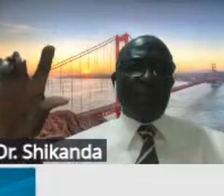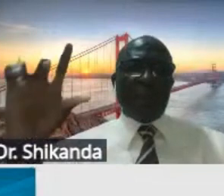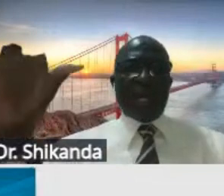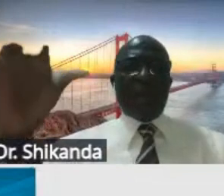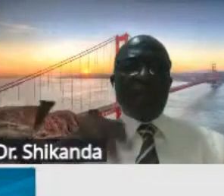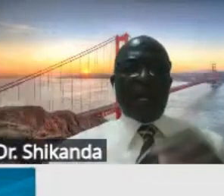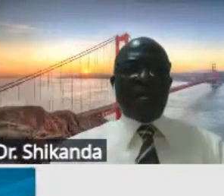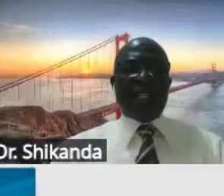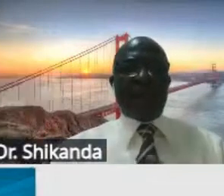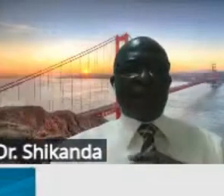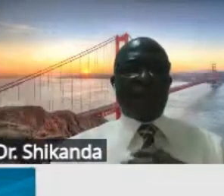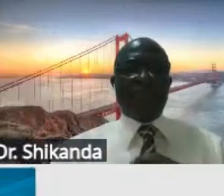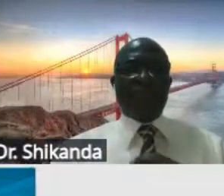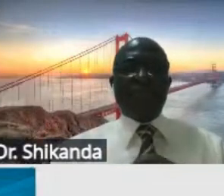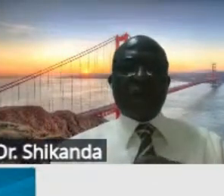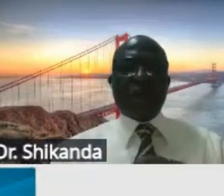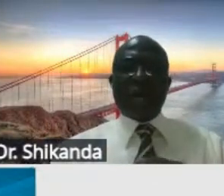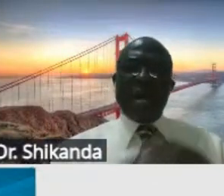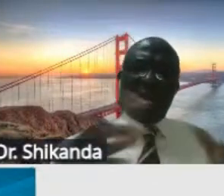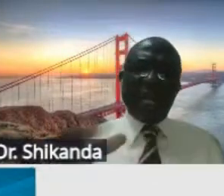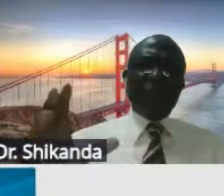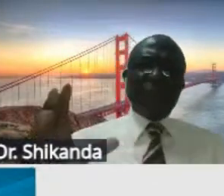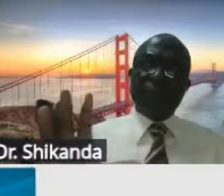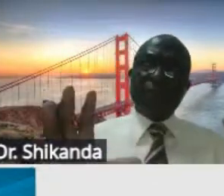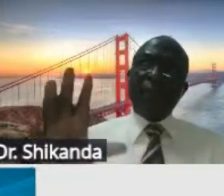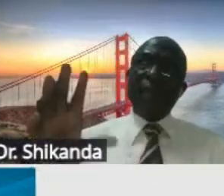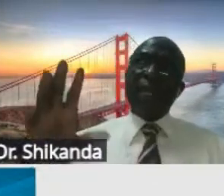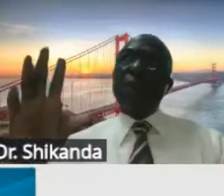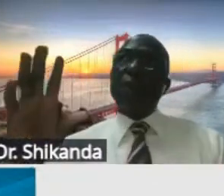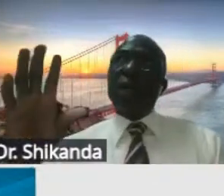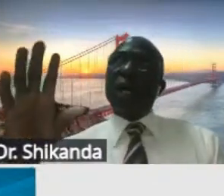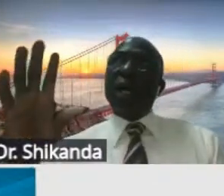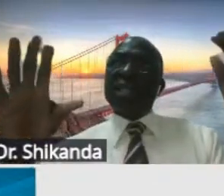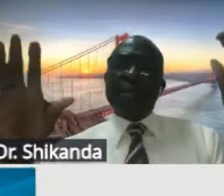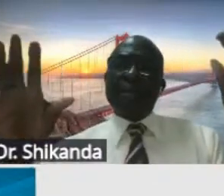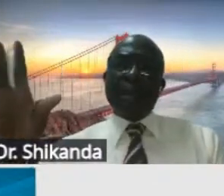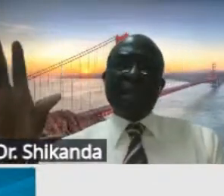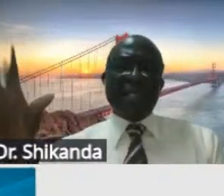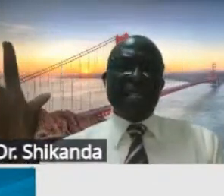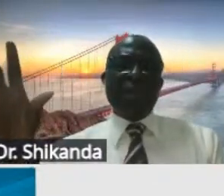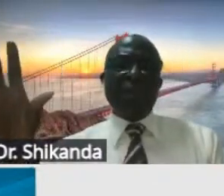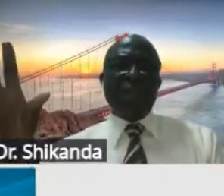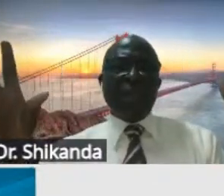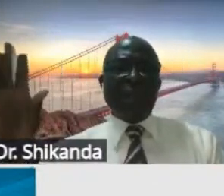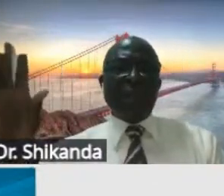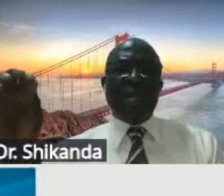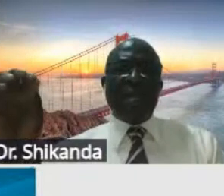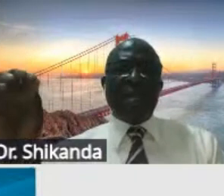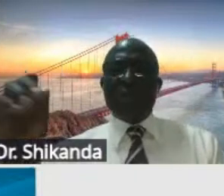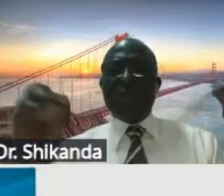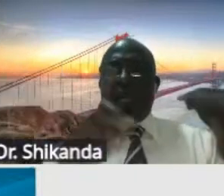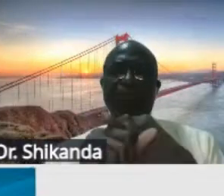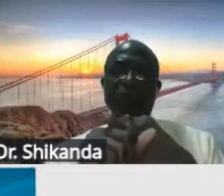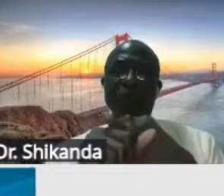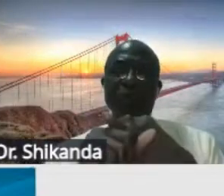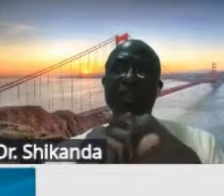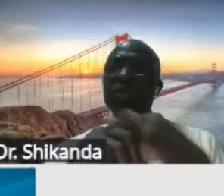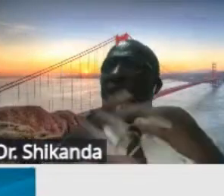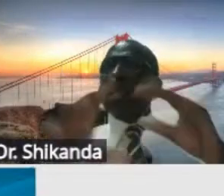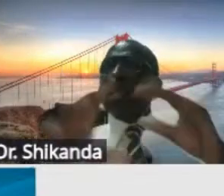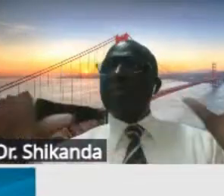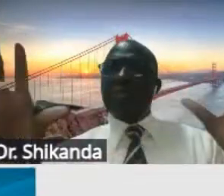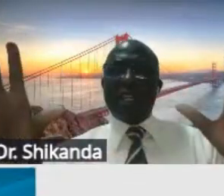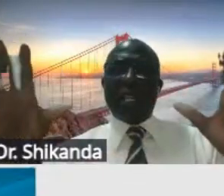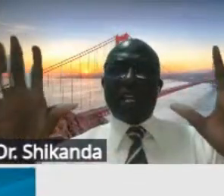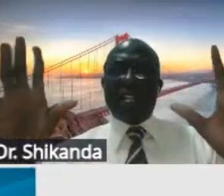continuum without a disruption. So again, some other studies will show that money is not everything. It's